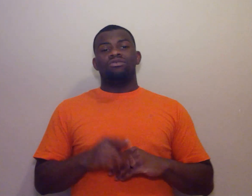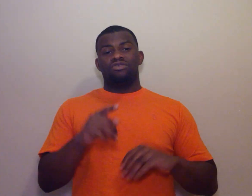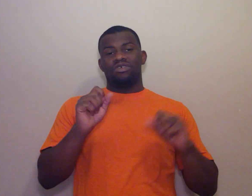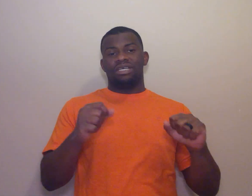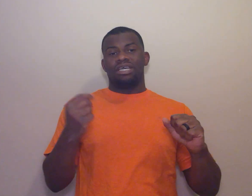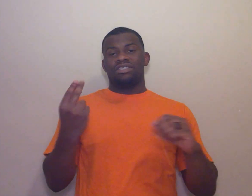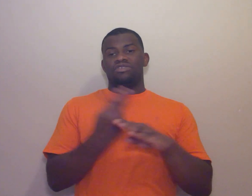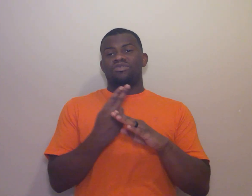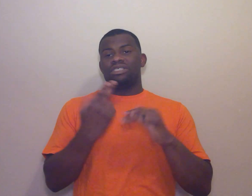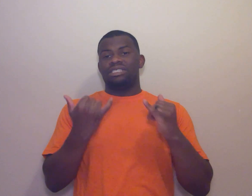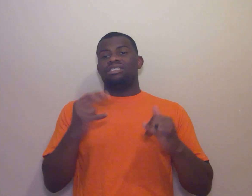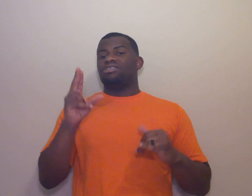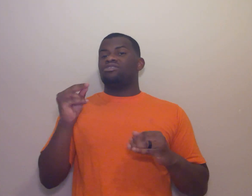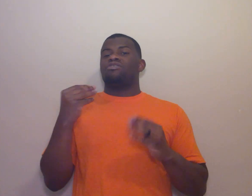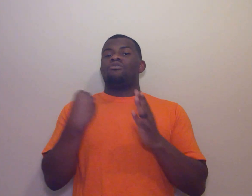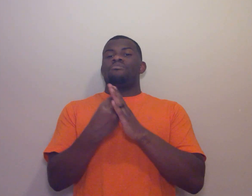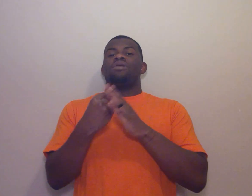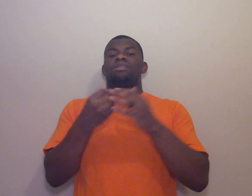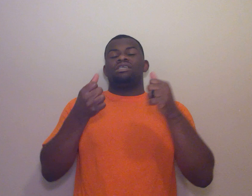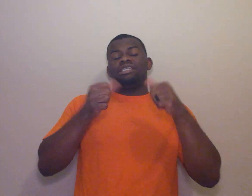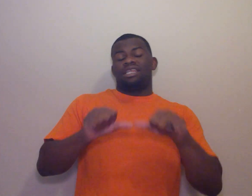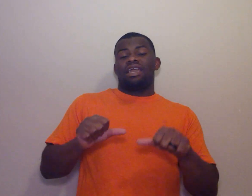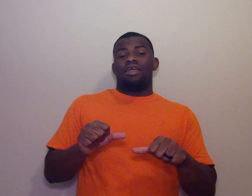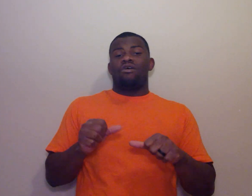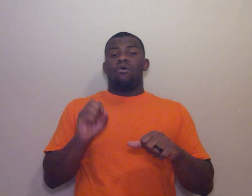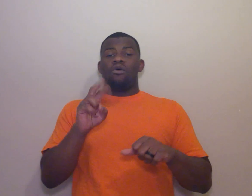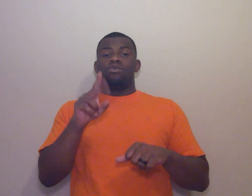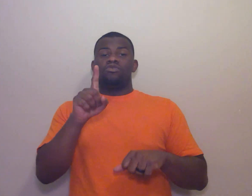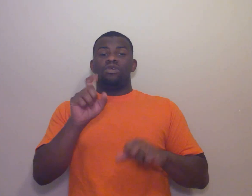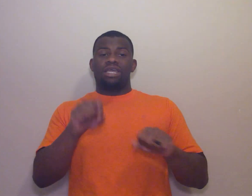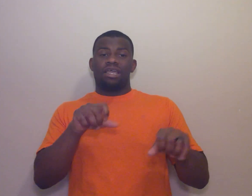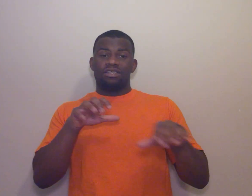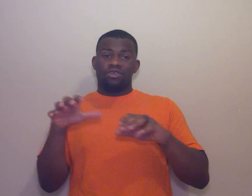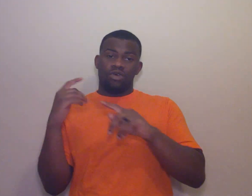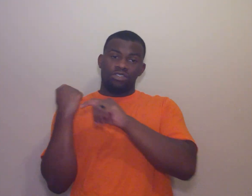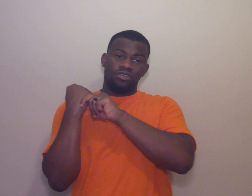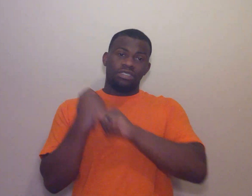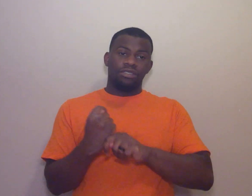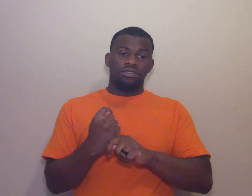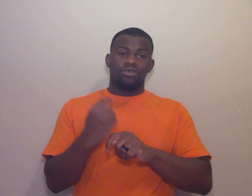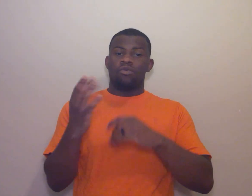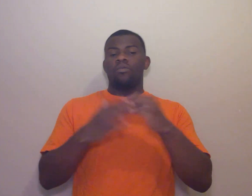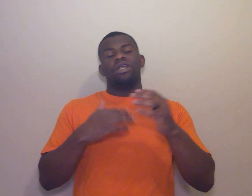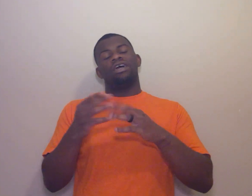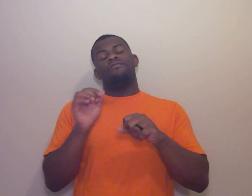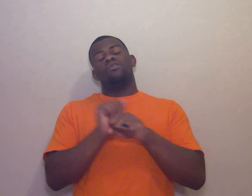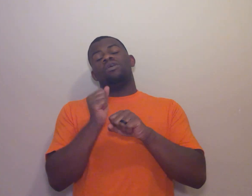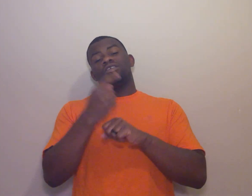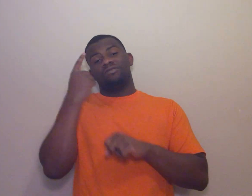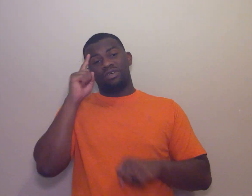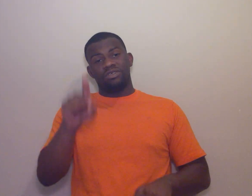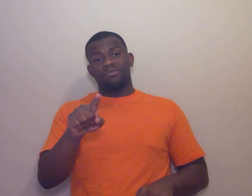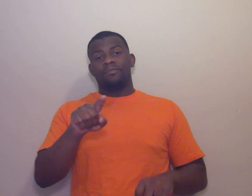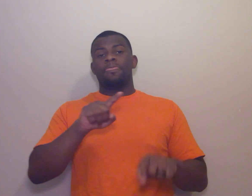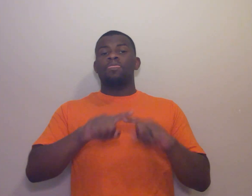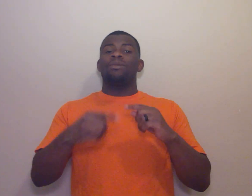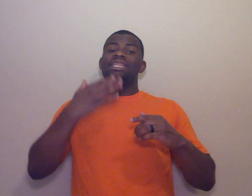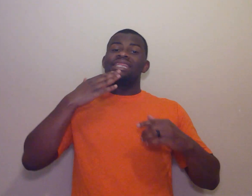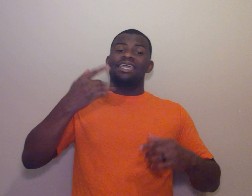money down strategies, or you can choose to do it traditional, whatever works for you. But thank you guys for watching. If you like